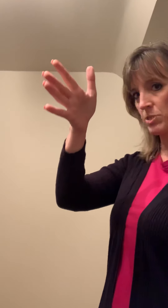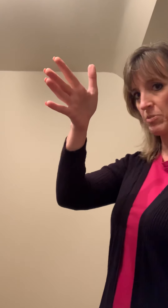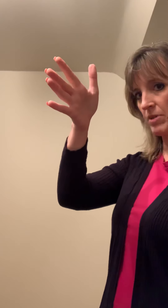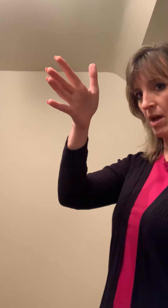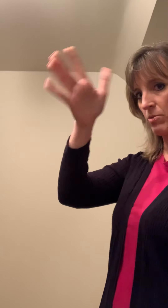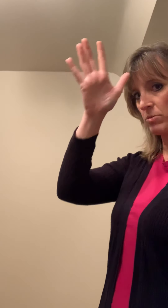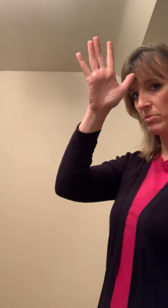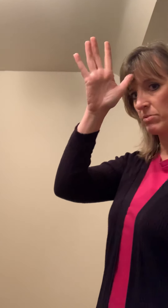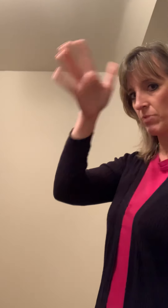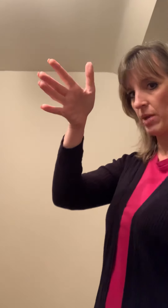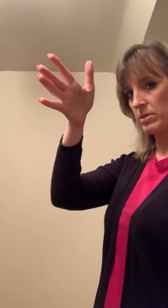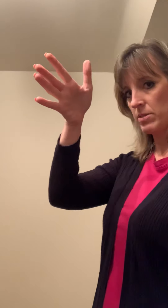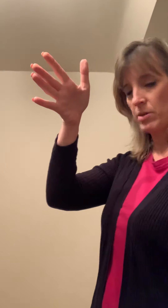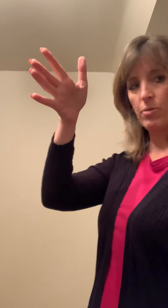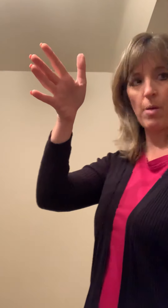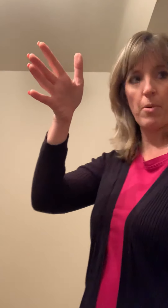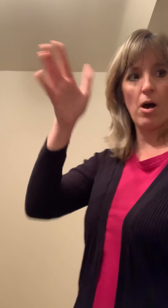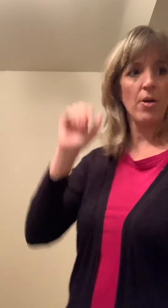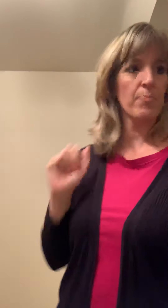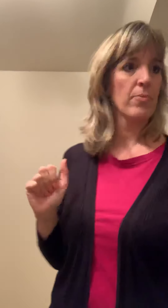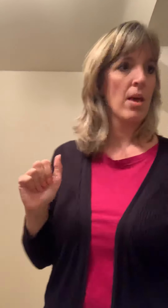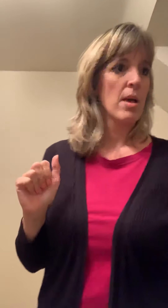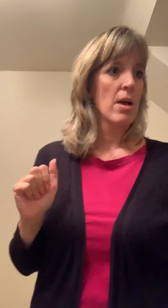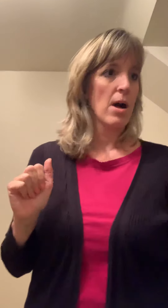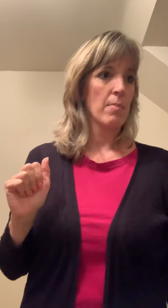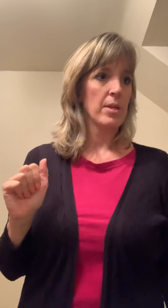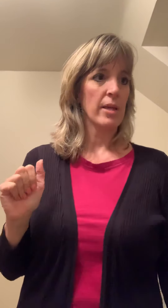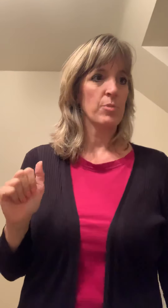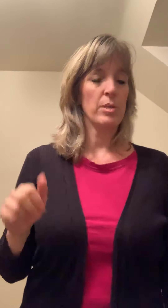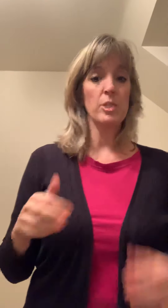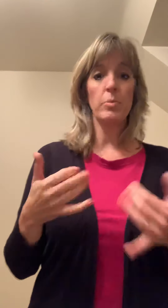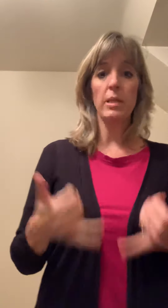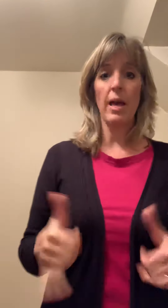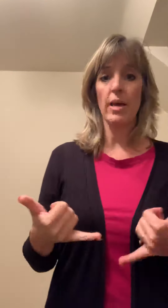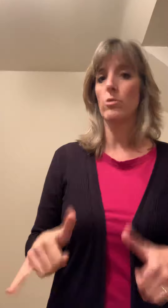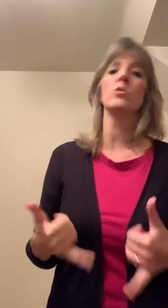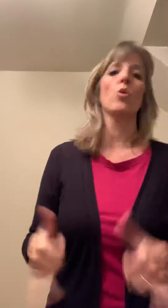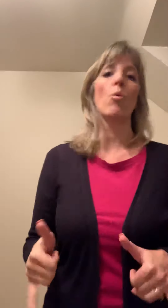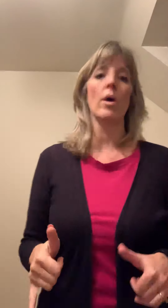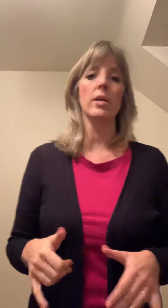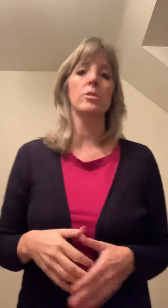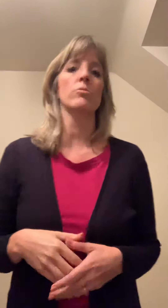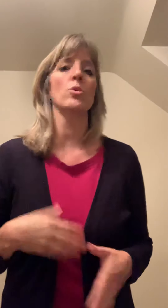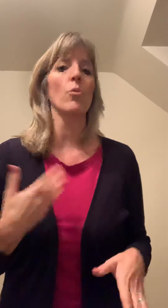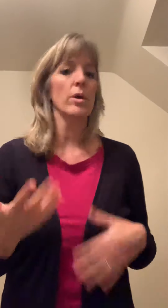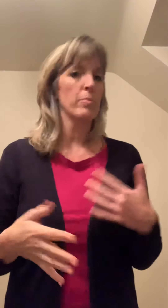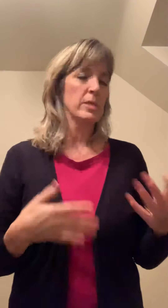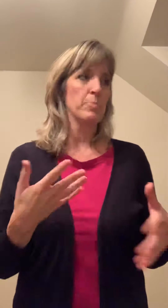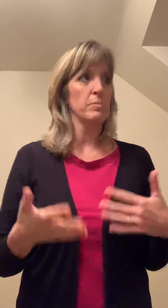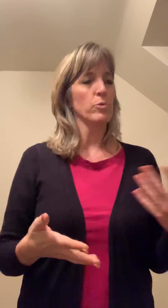move it out, right? Grandpa. The next one is play or toy. So toy will be more